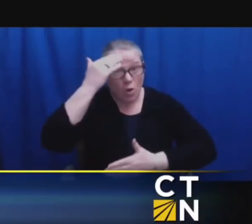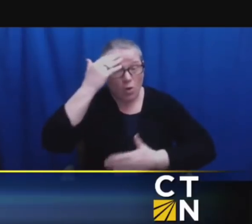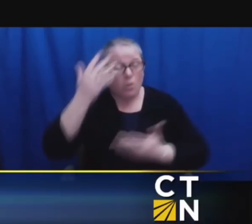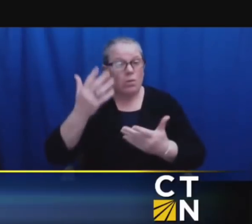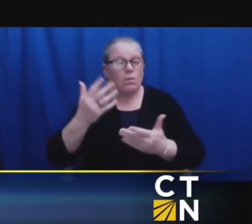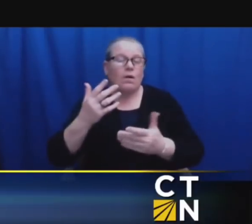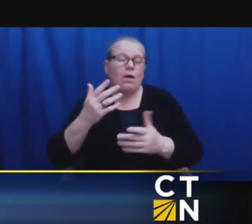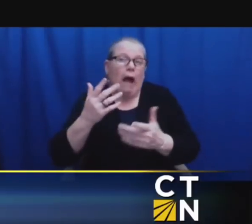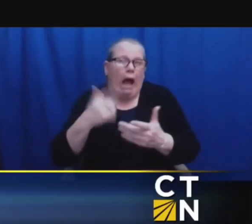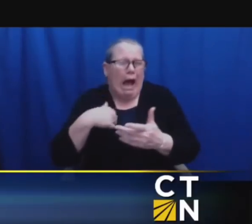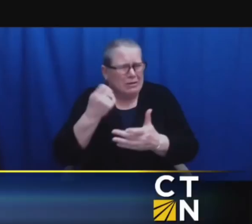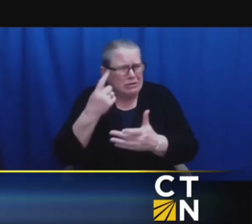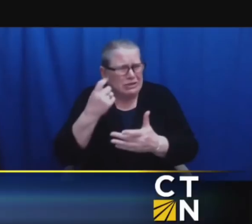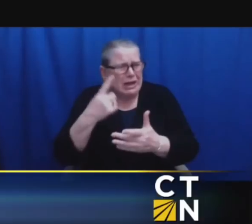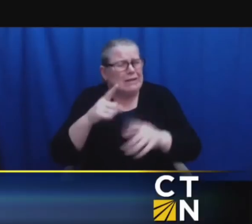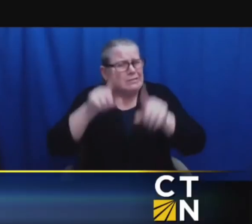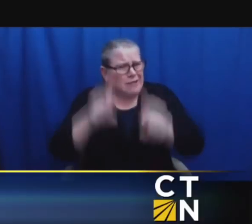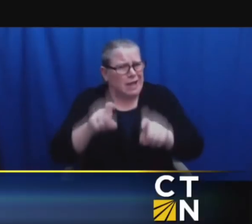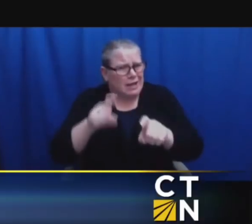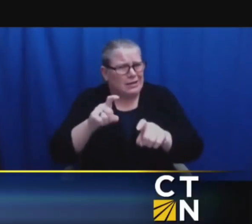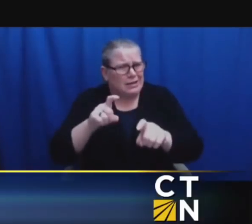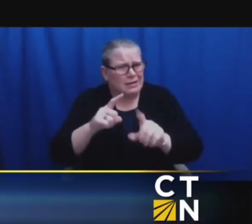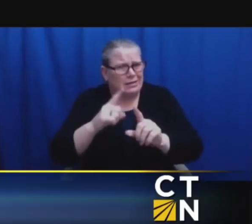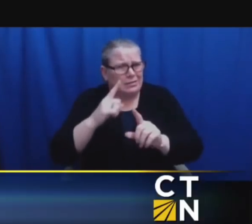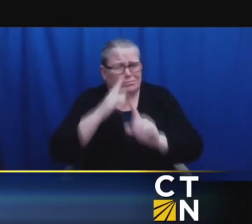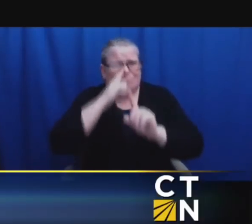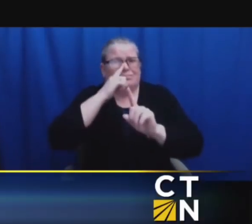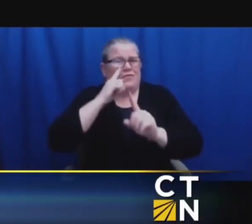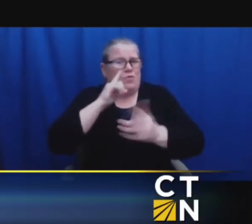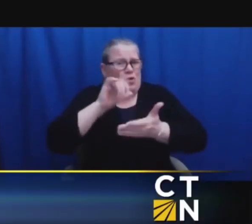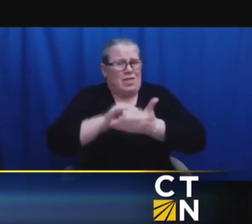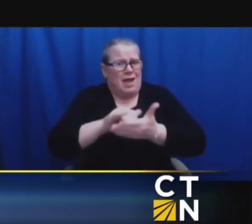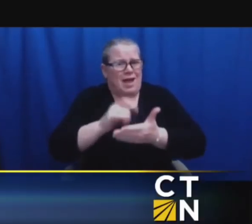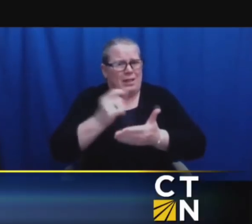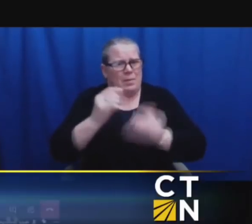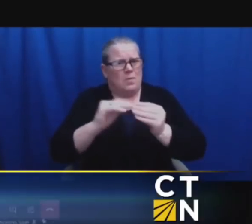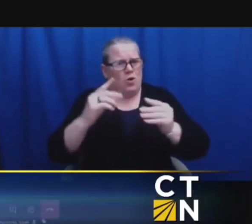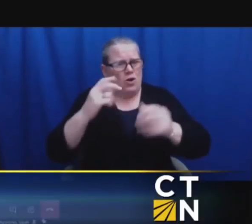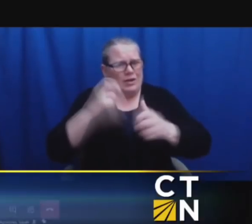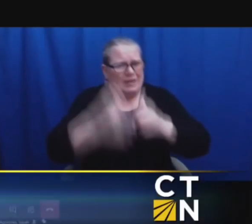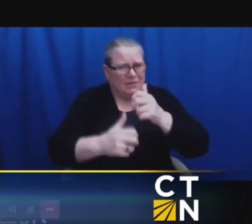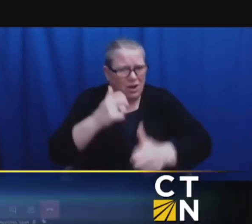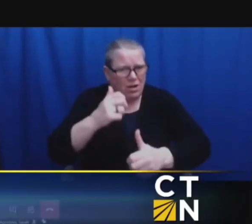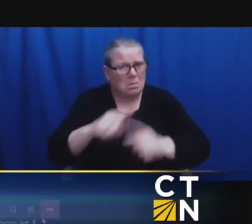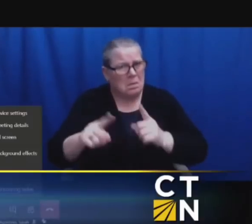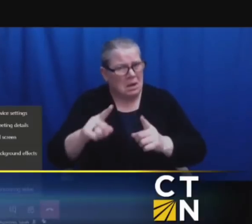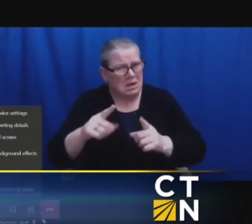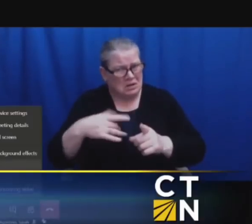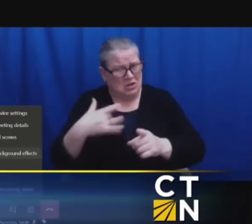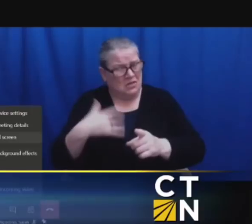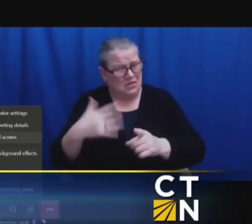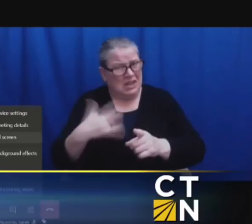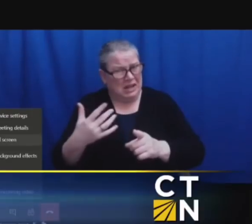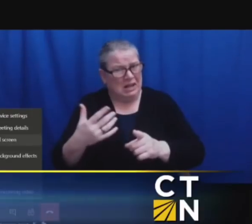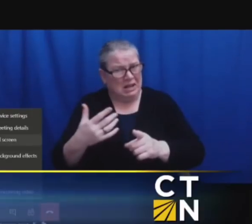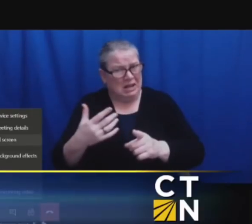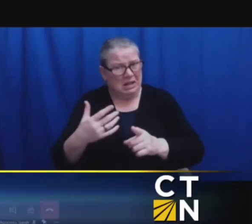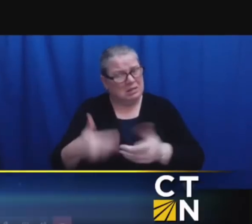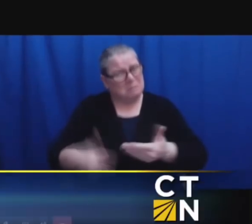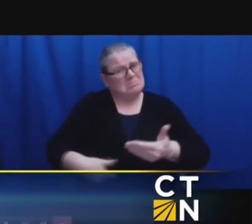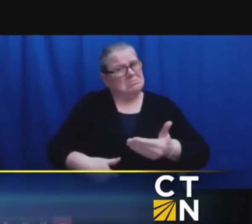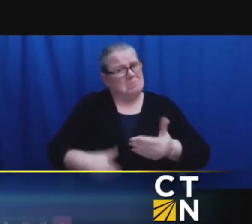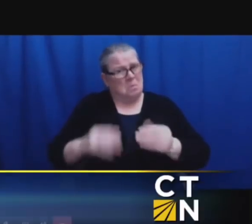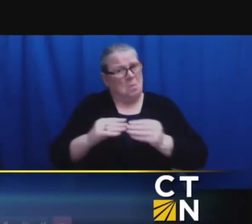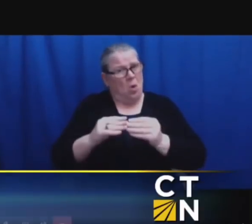clearly more widespread than we may think? I can't say it's clearly more